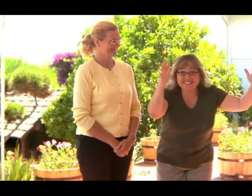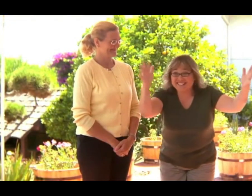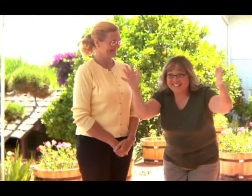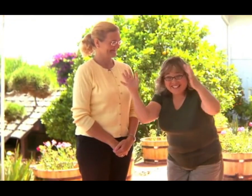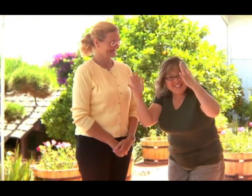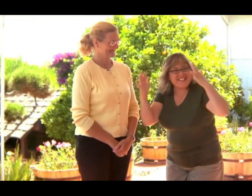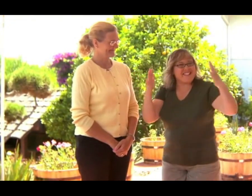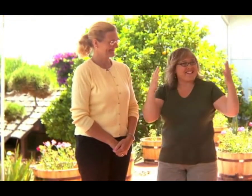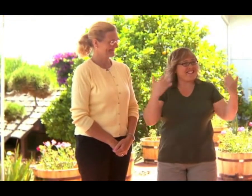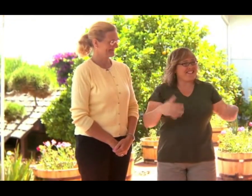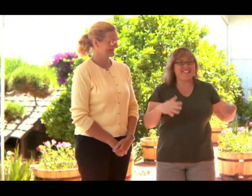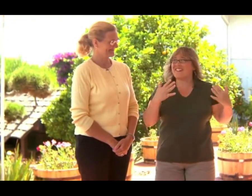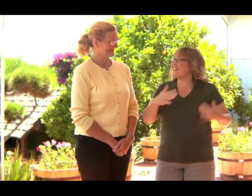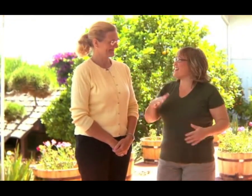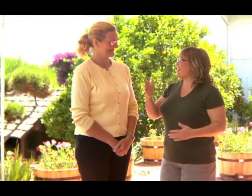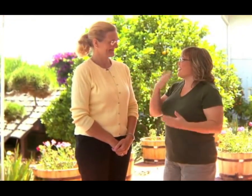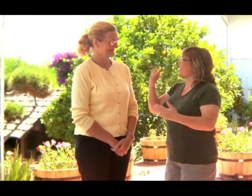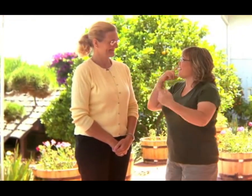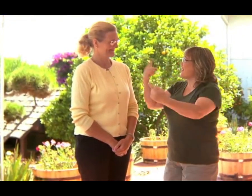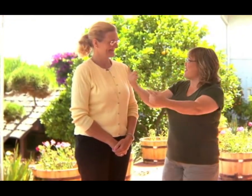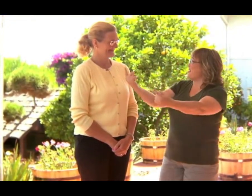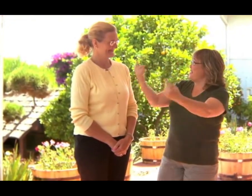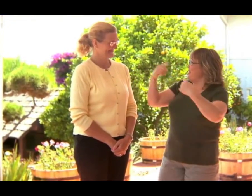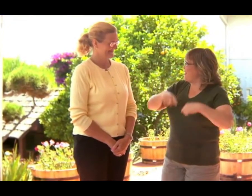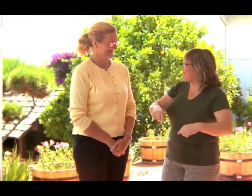Wow, thank you for coming and informing us about skin cancer.